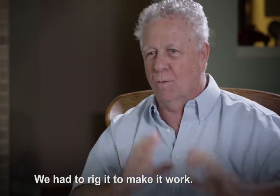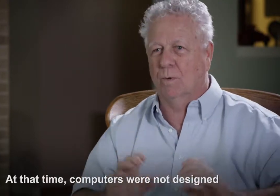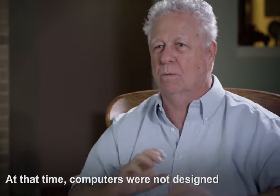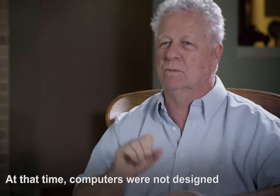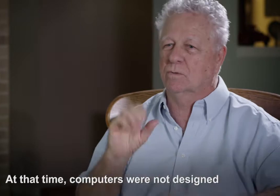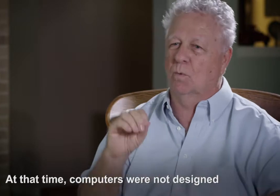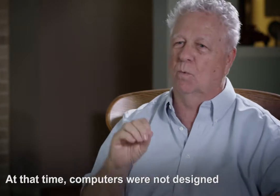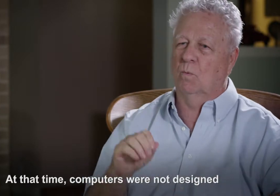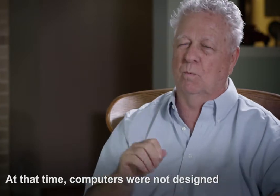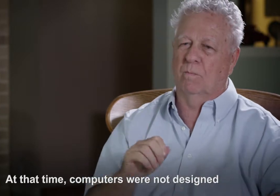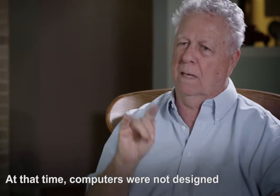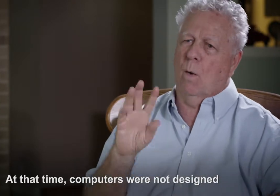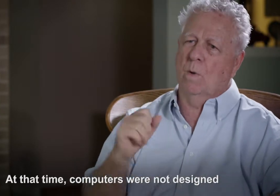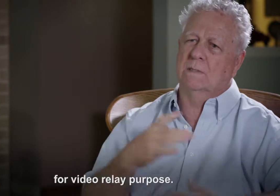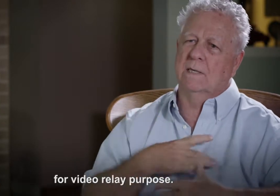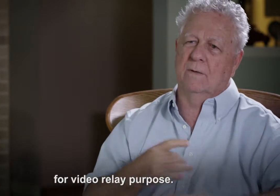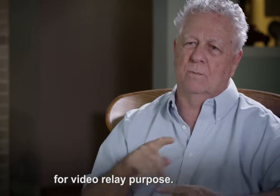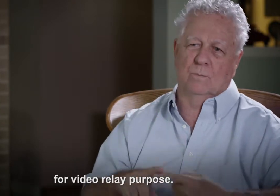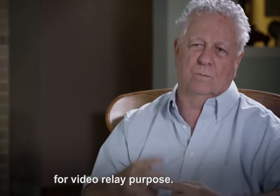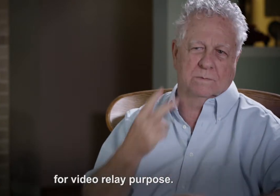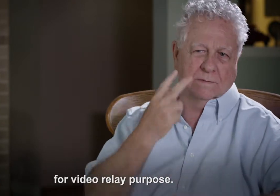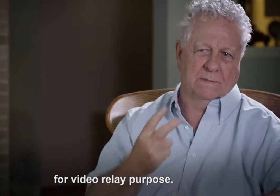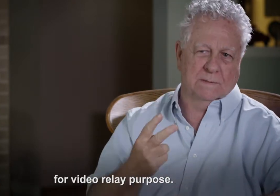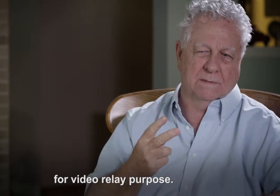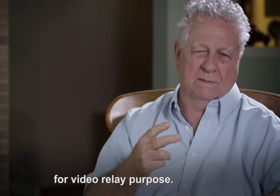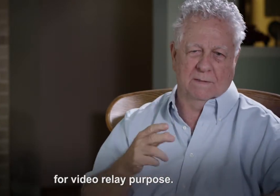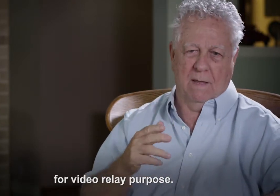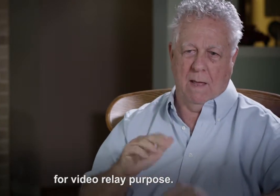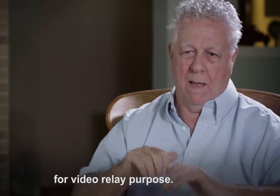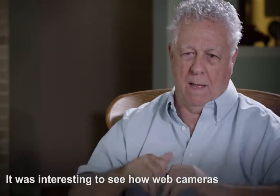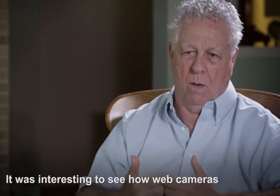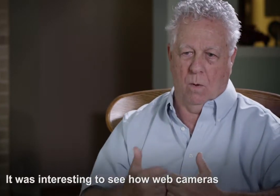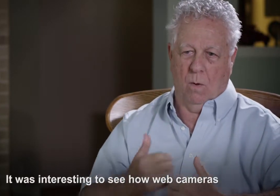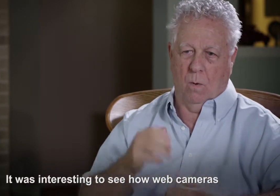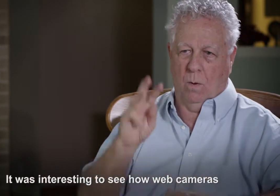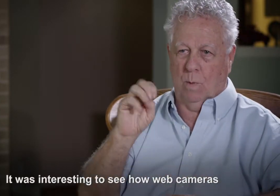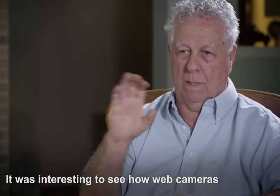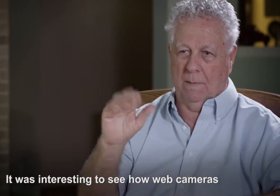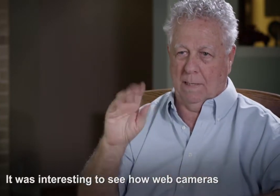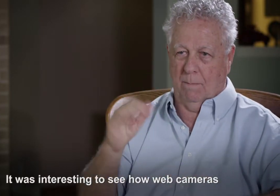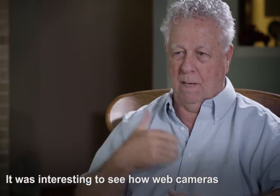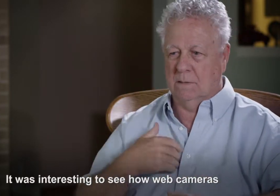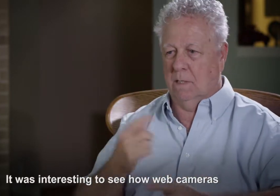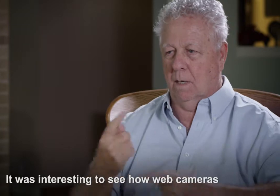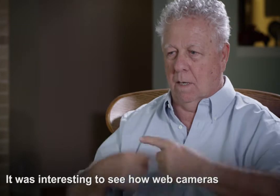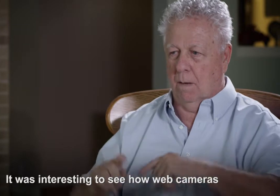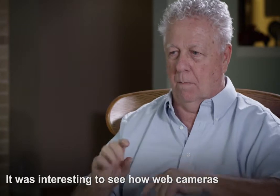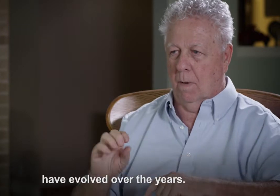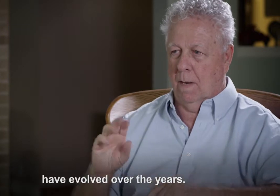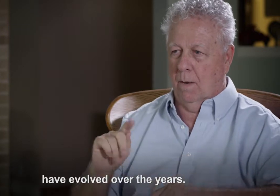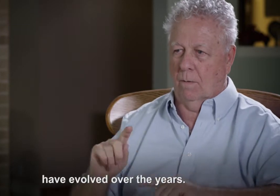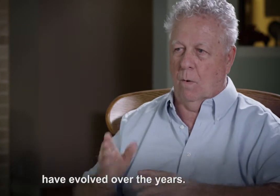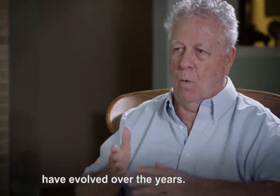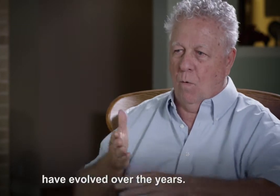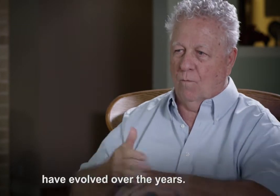At that time, computers were not designed for video relay purpose. It was interesting to see how web cameras evolved over the years.